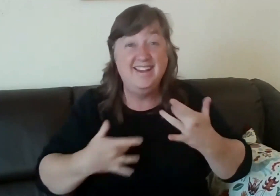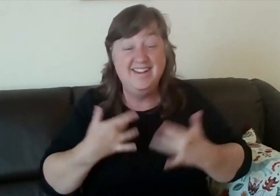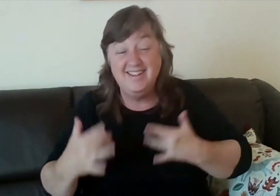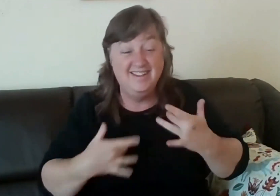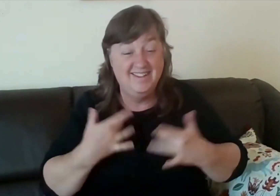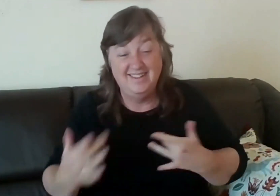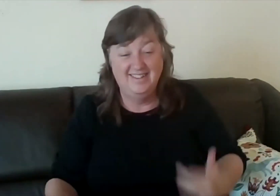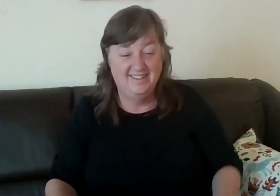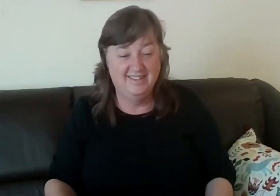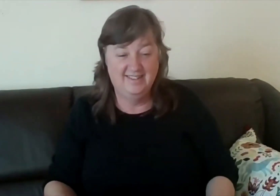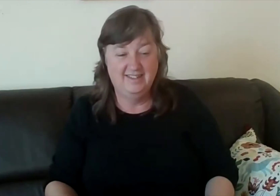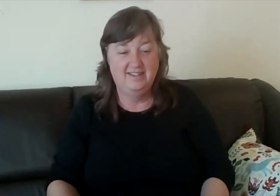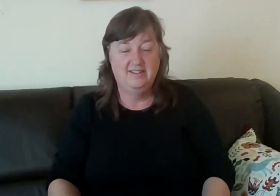excited.